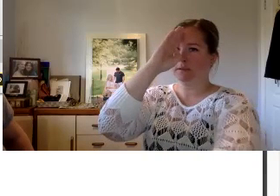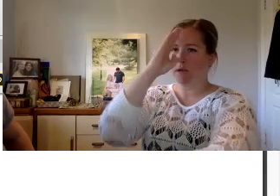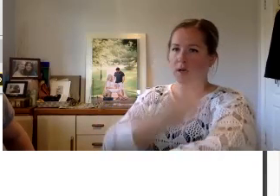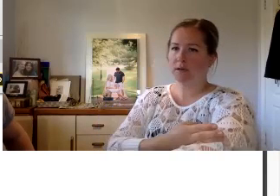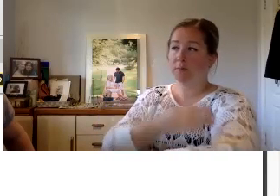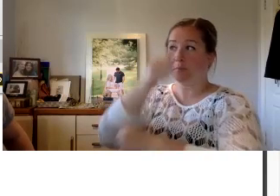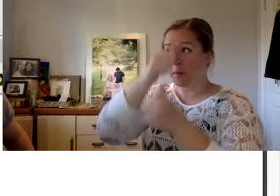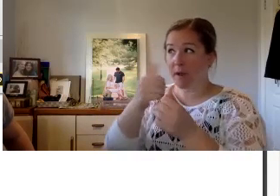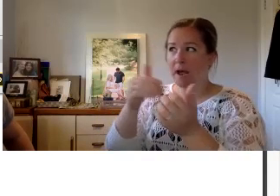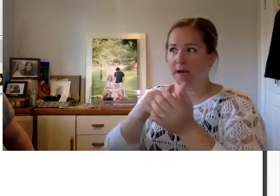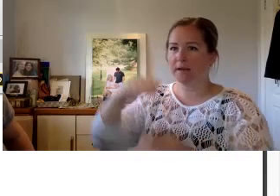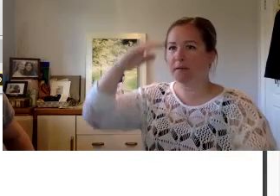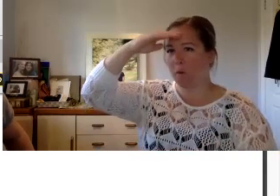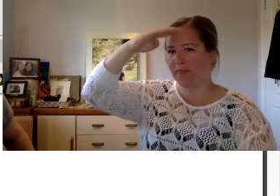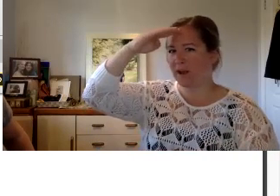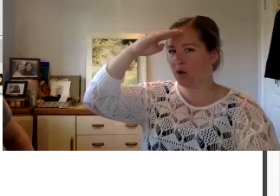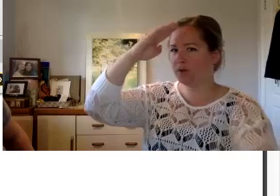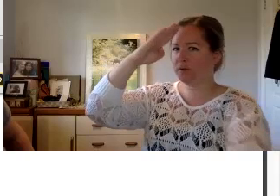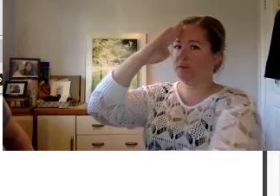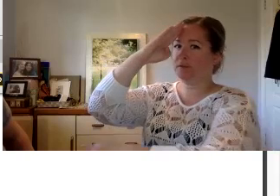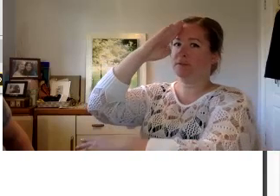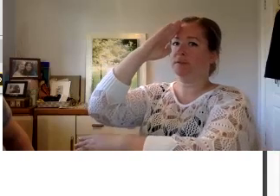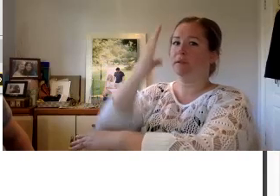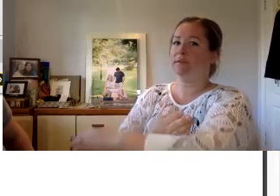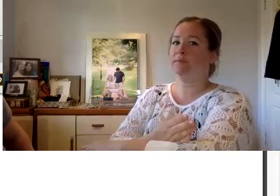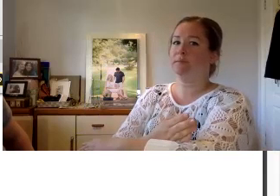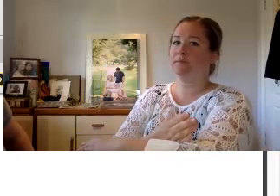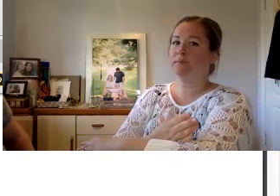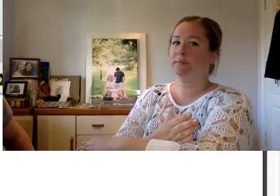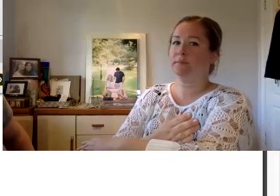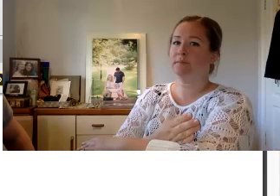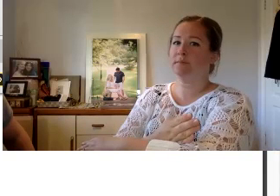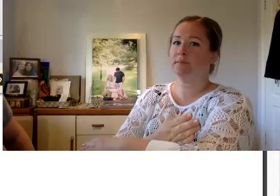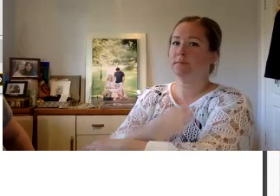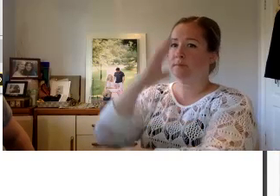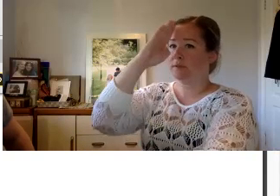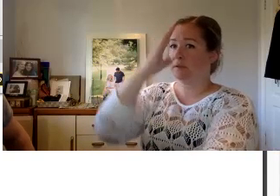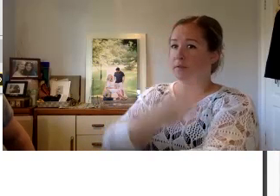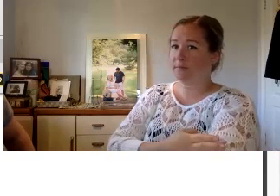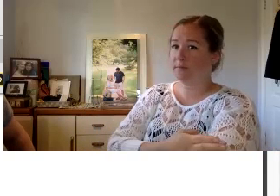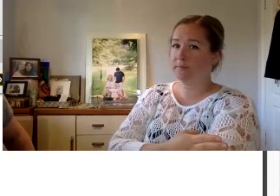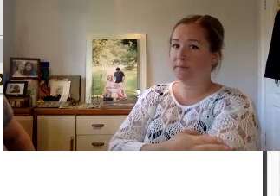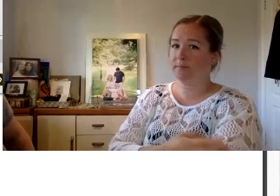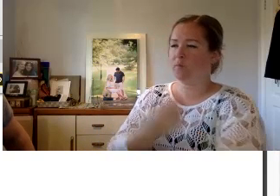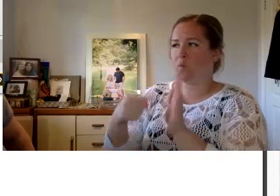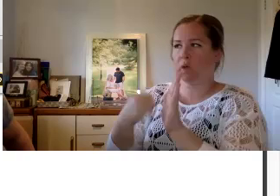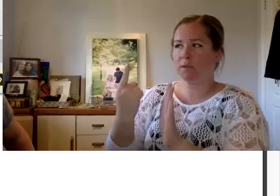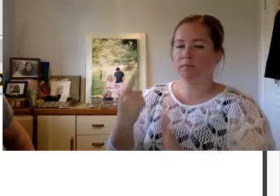Now, the word for sun. Remember, again, for the masculine that's at the top, it's sun.